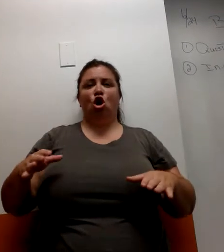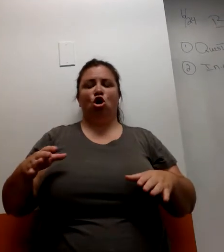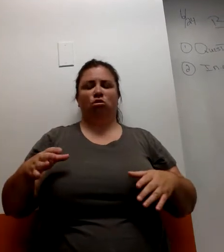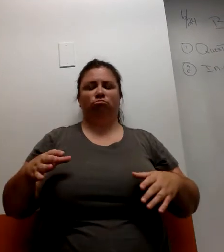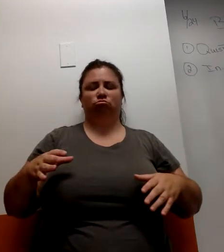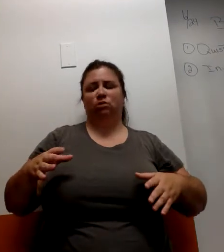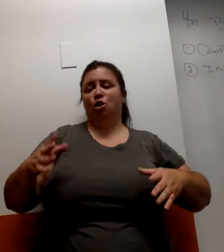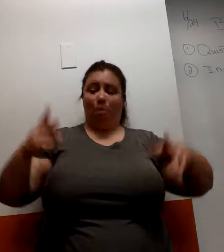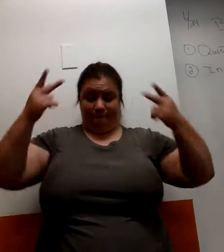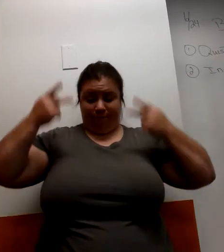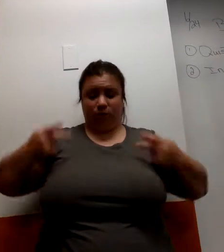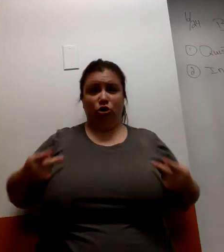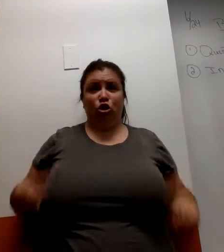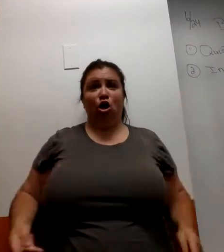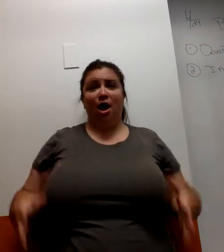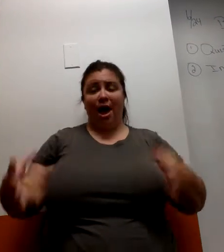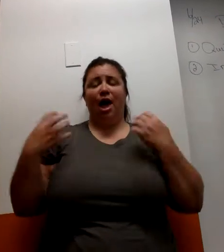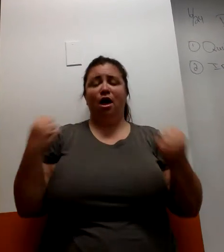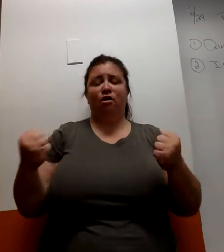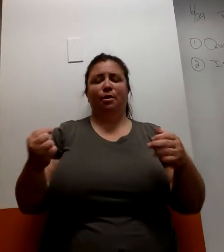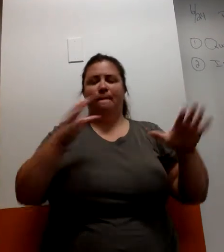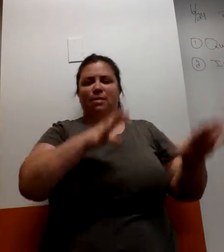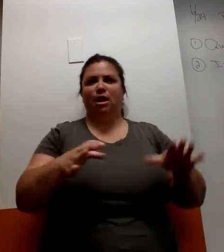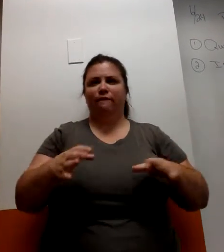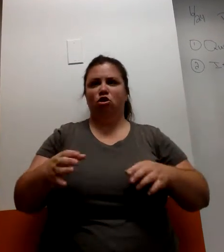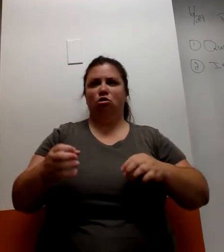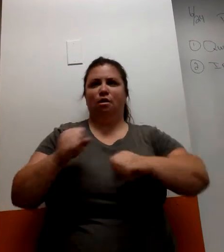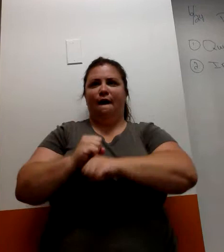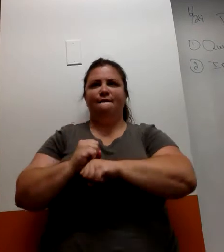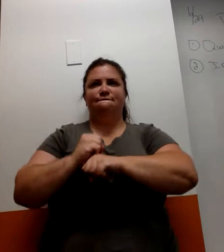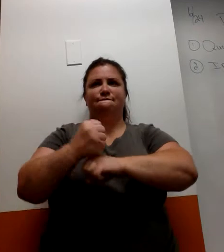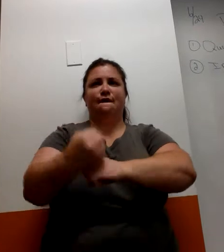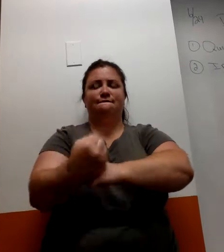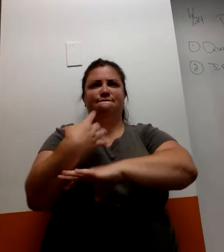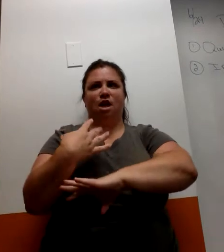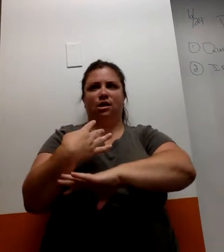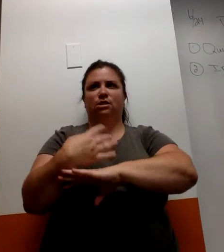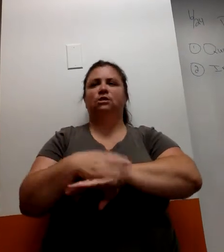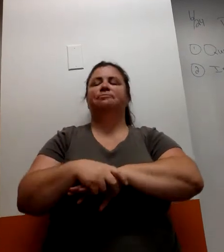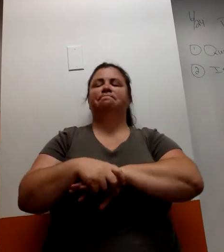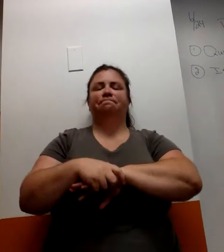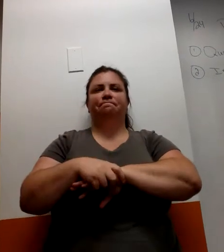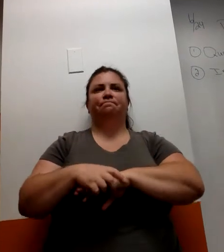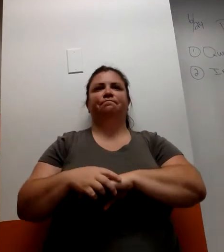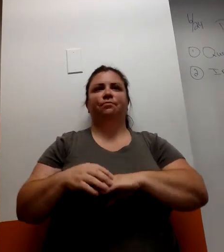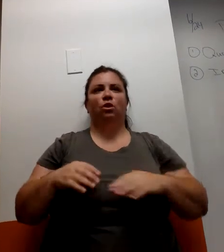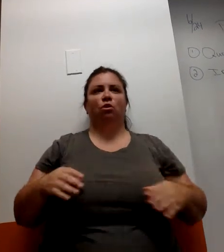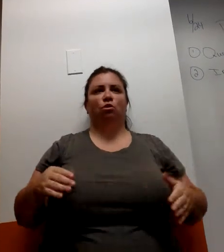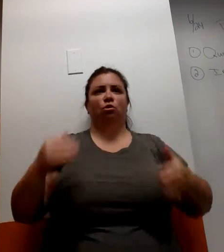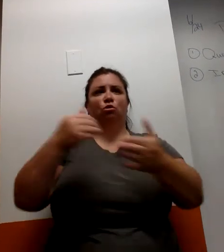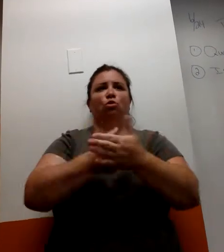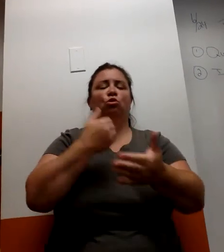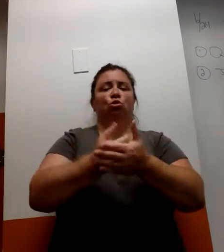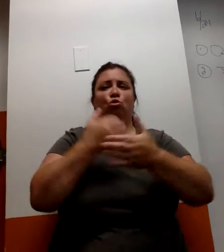just want you to write the term down because it's kind of an interesting new, not new, but newer field of